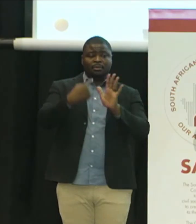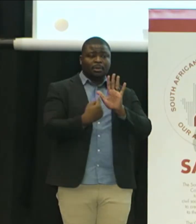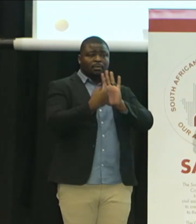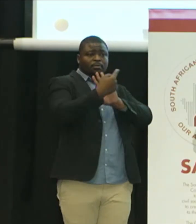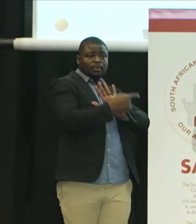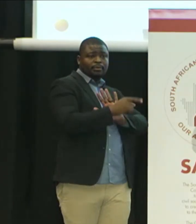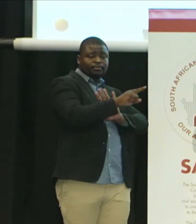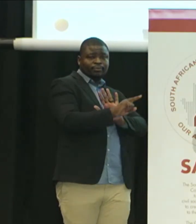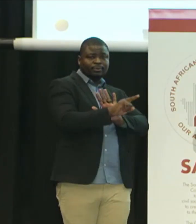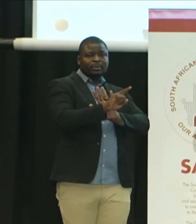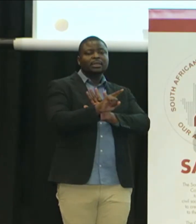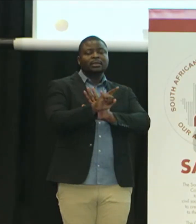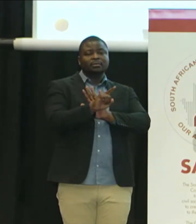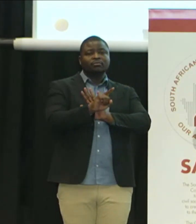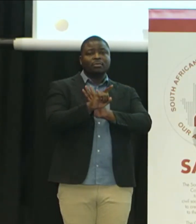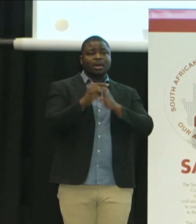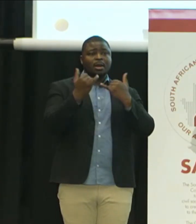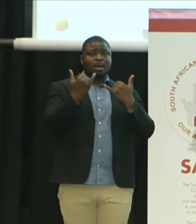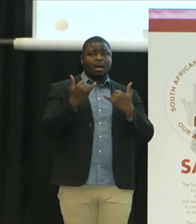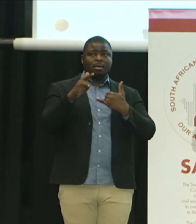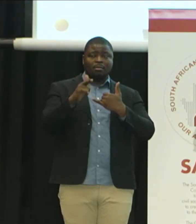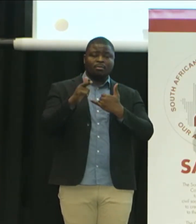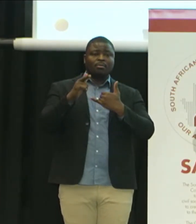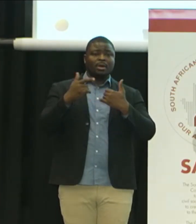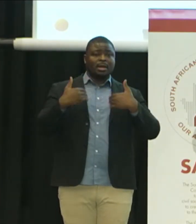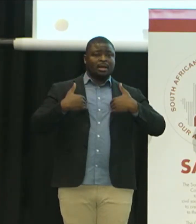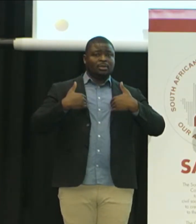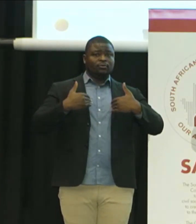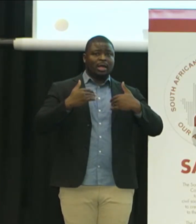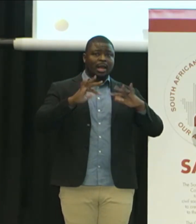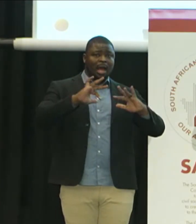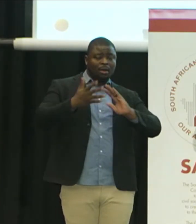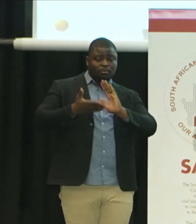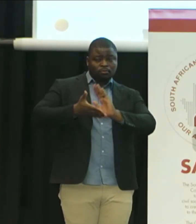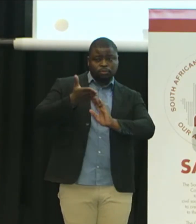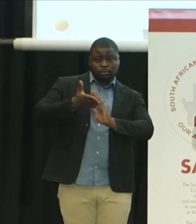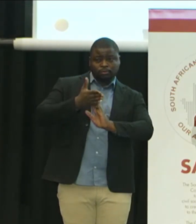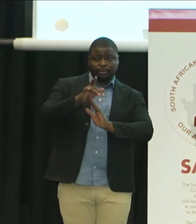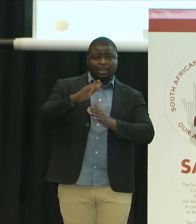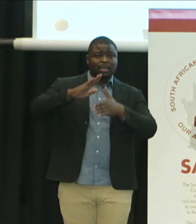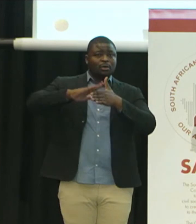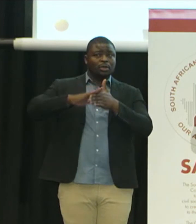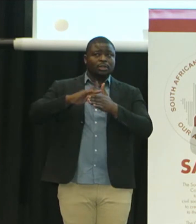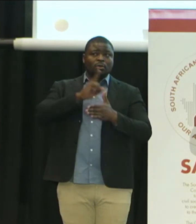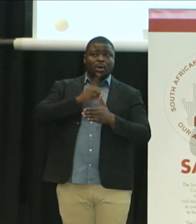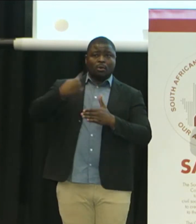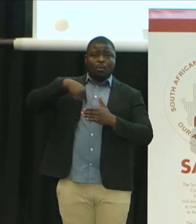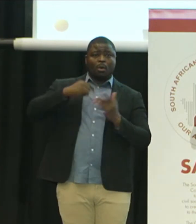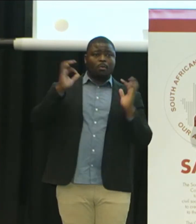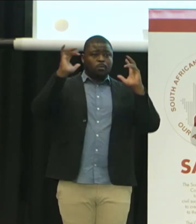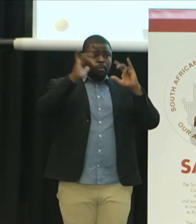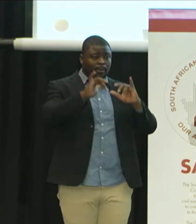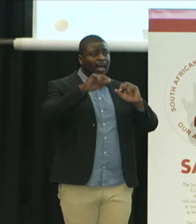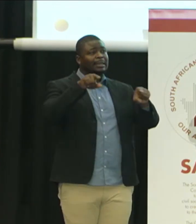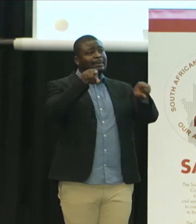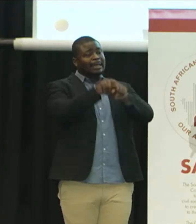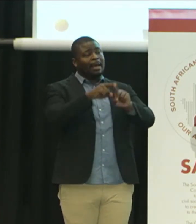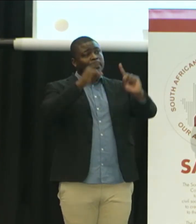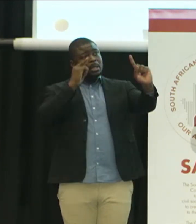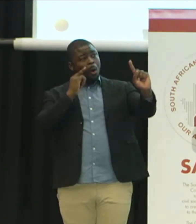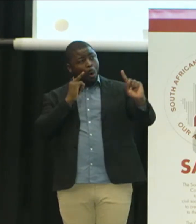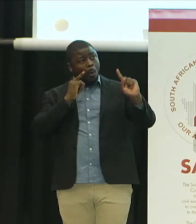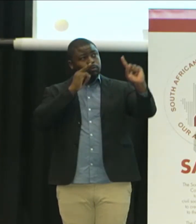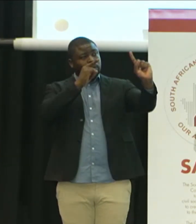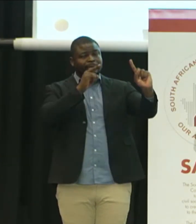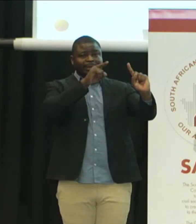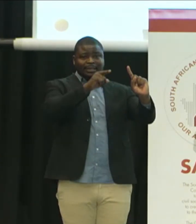the gist of why we are here today. We've heard about the different objectives, why we are